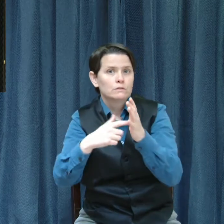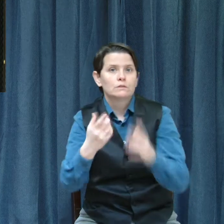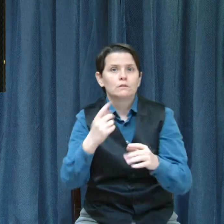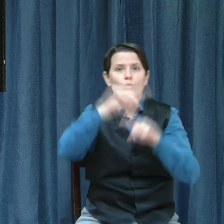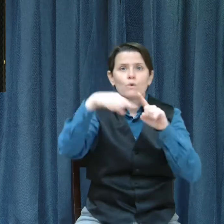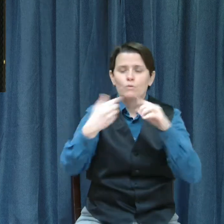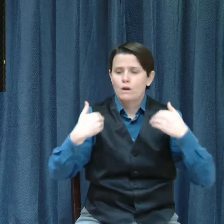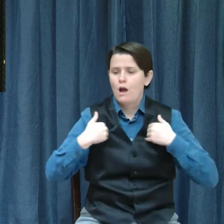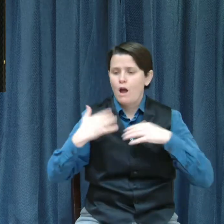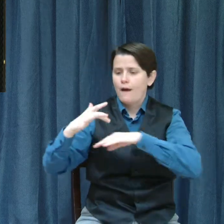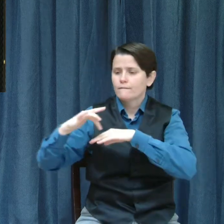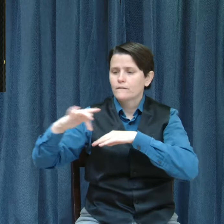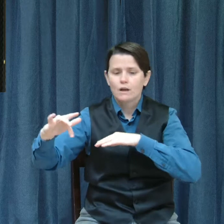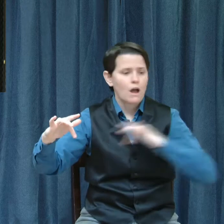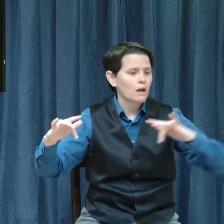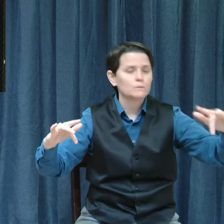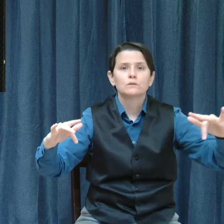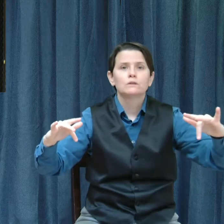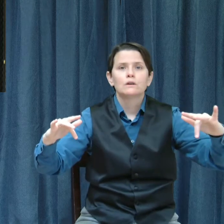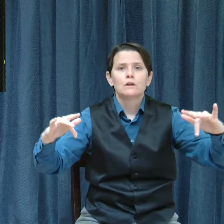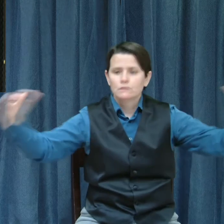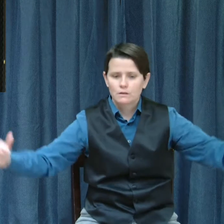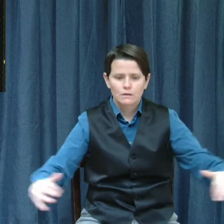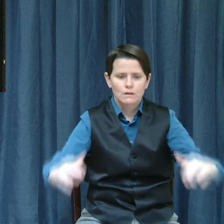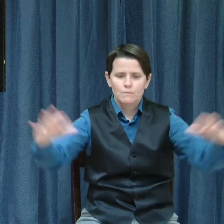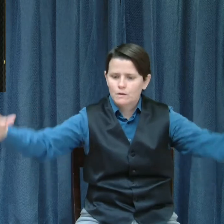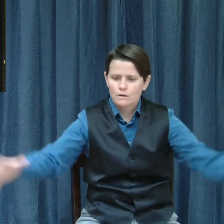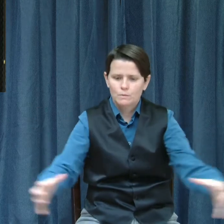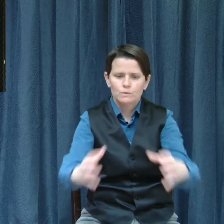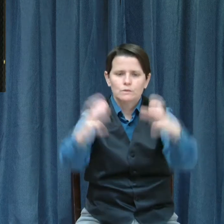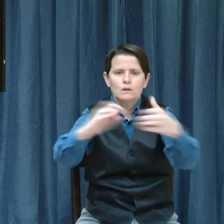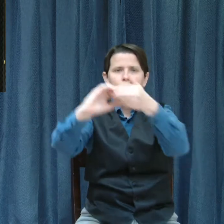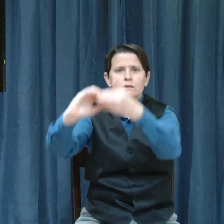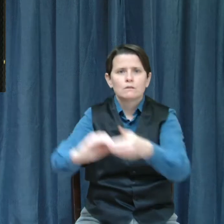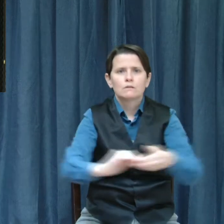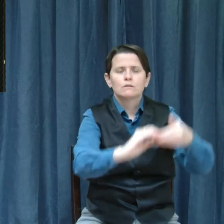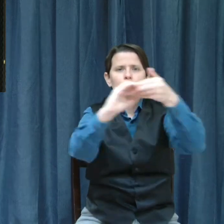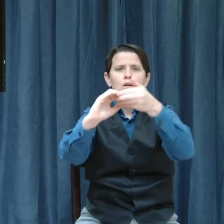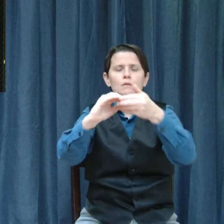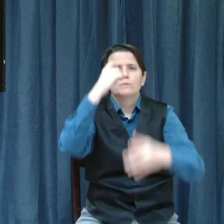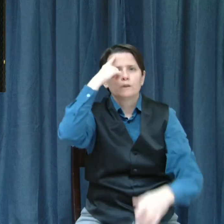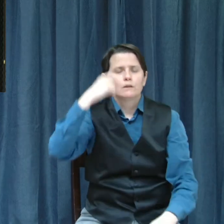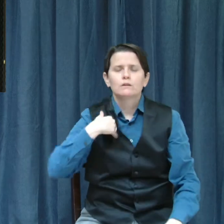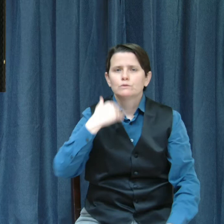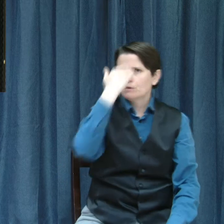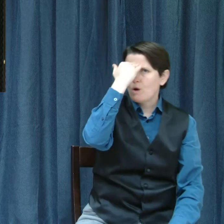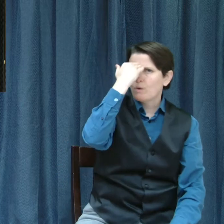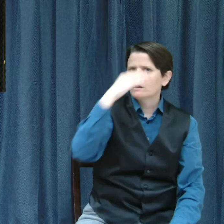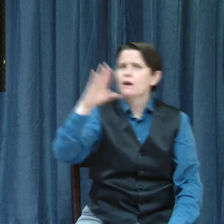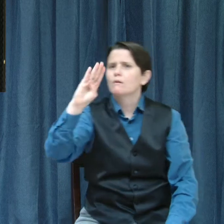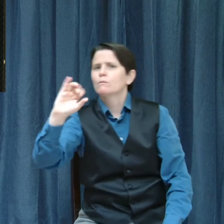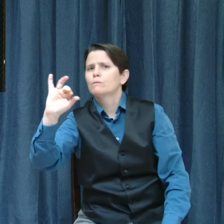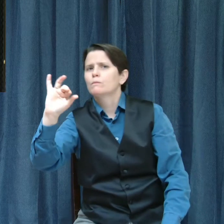Between knowing oneness and knowing oneness and being oneness, there are still gaps. But that's not wrong and it's not bad. It's